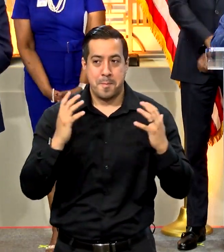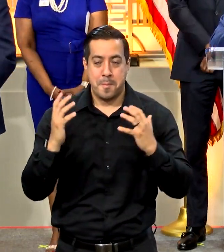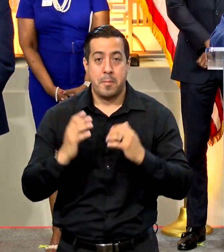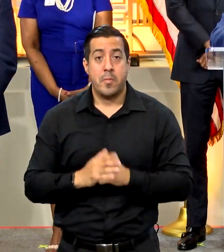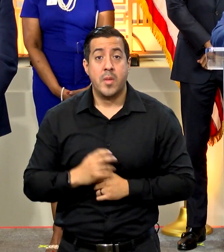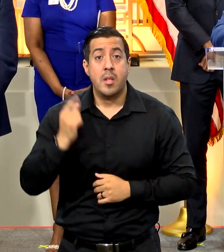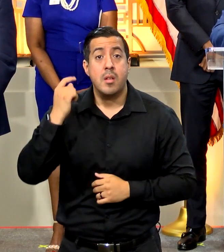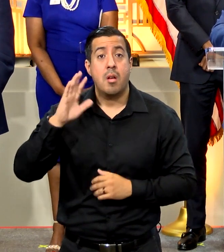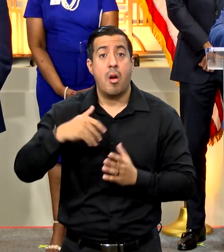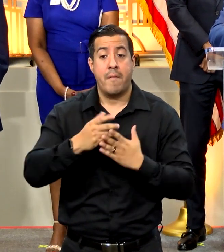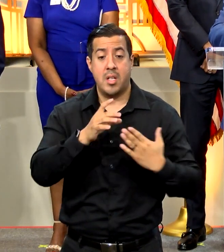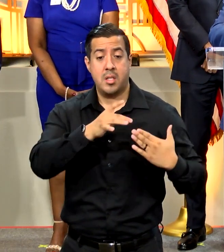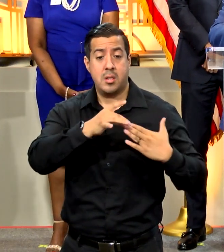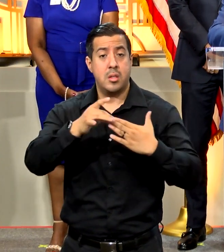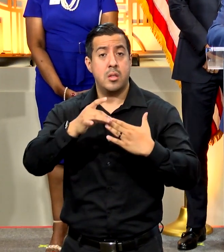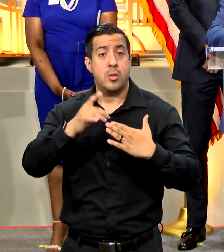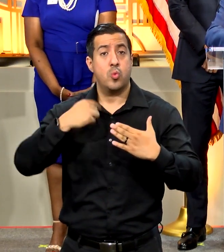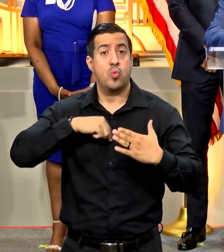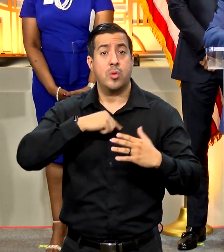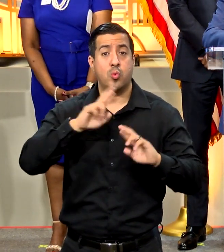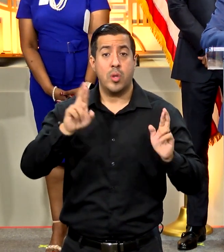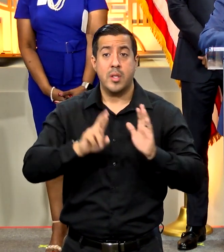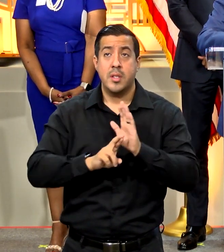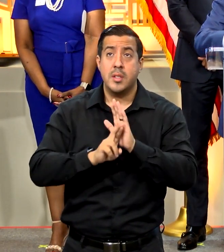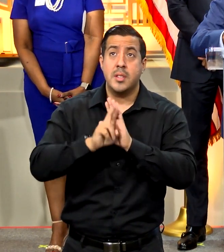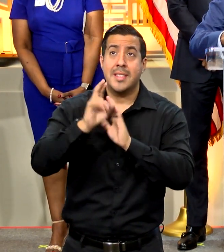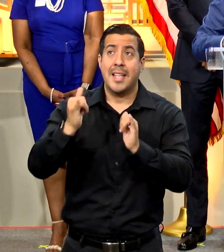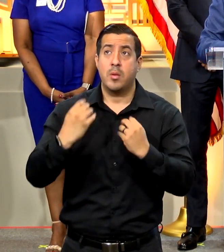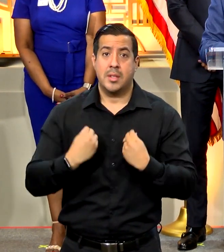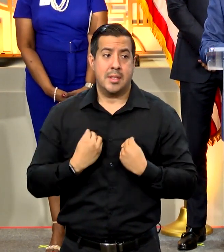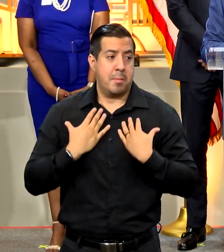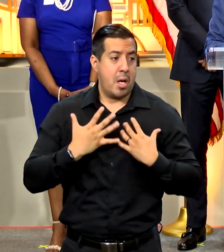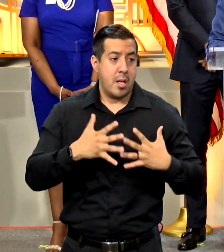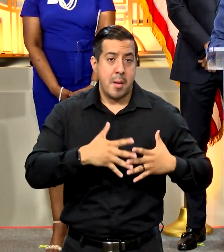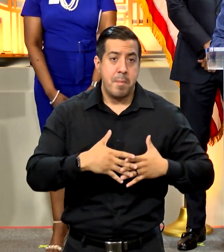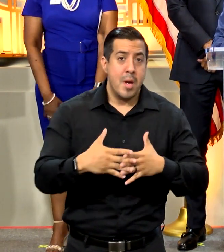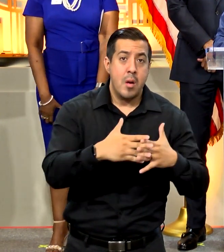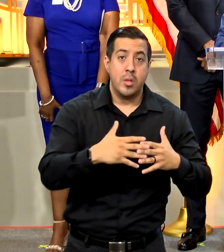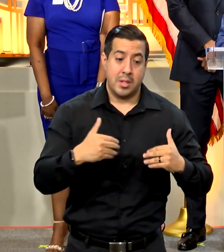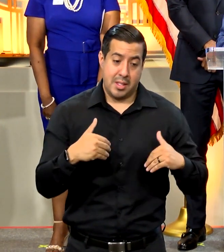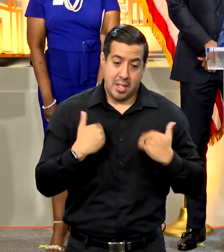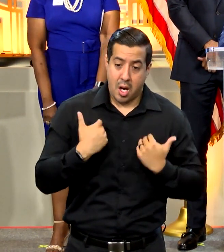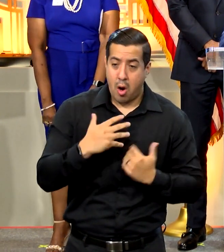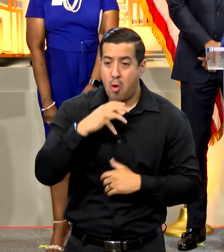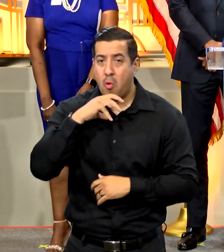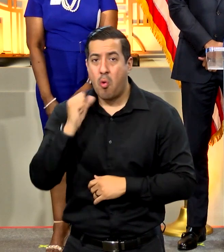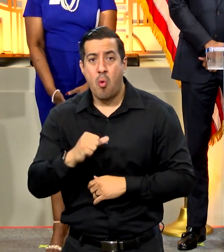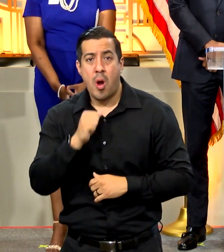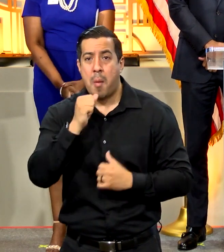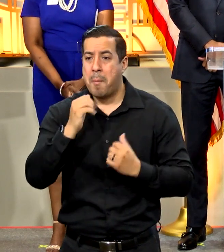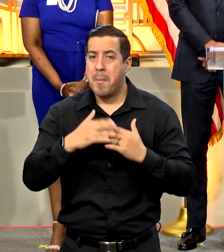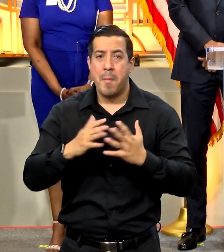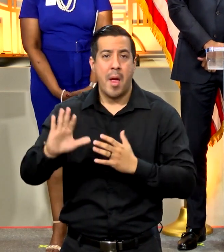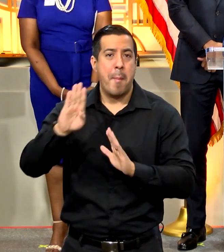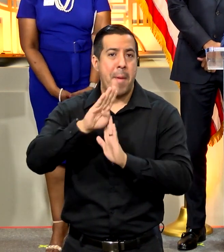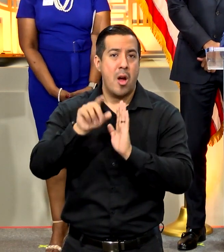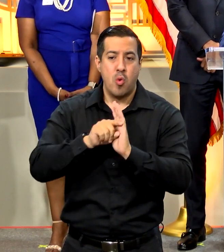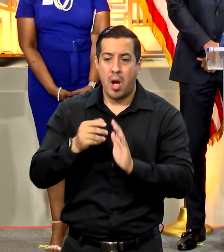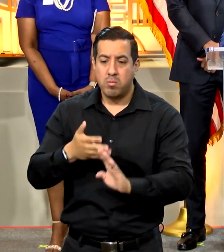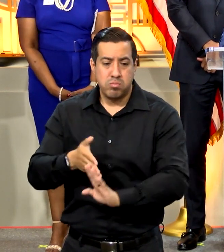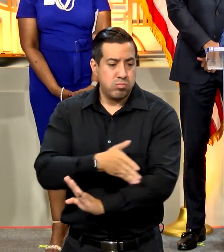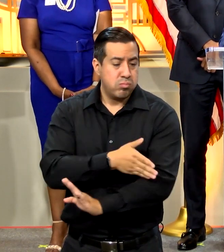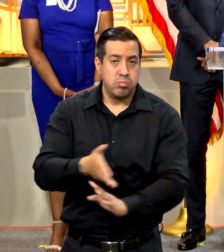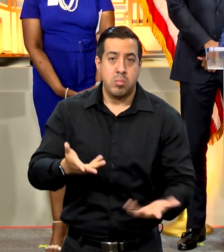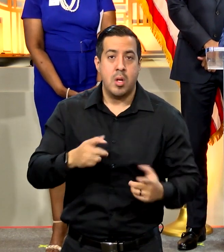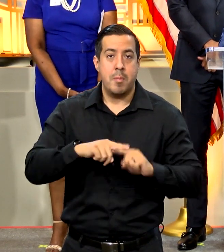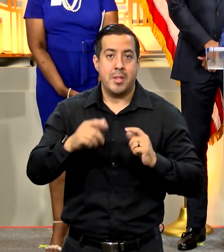Her leadership comes at a time when space travel is inspiring Americans, young and old, of all backgrounds, and taking our